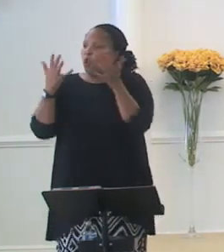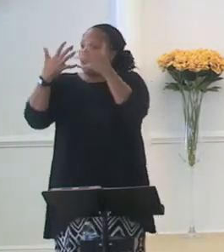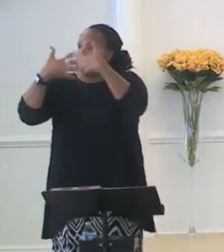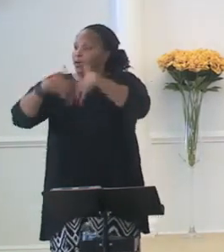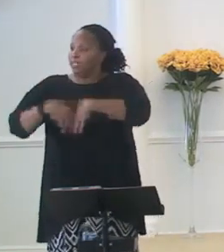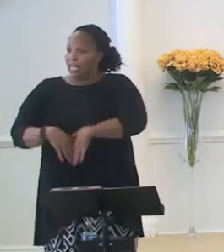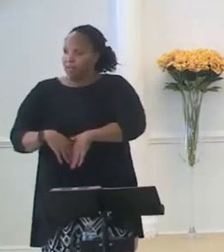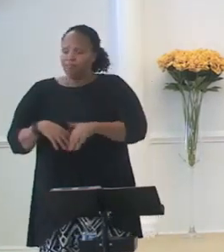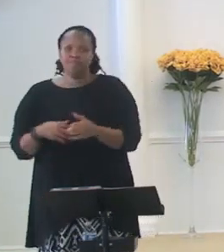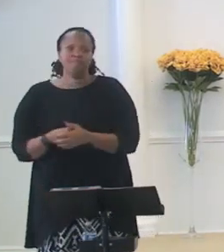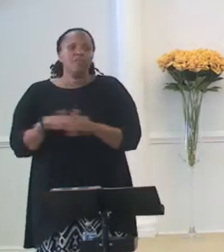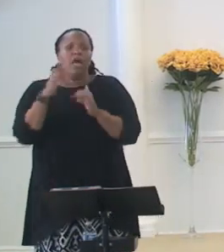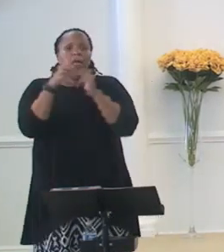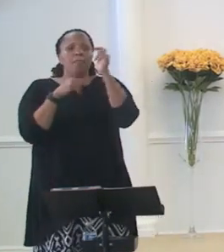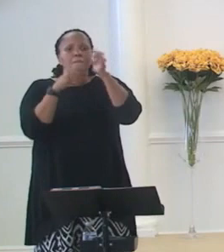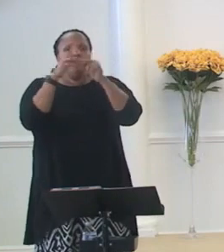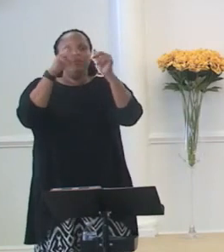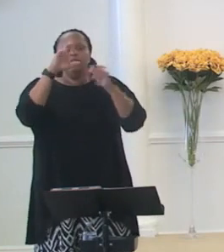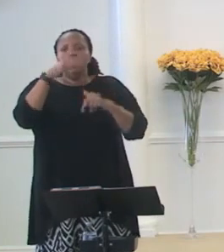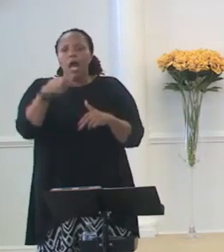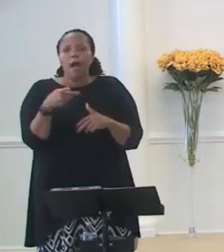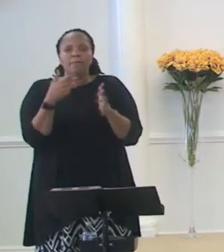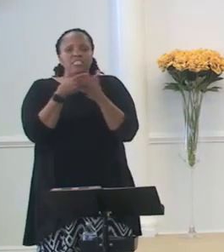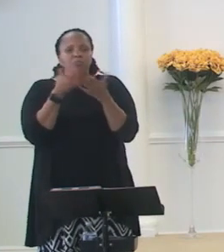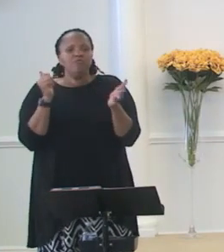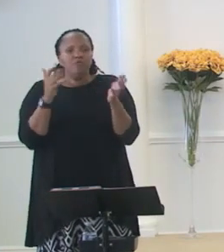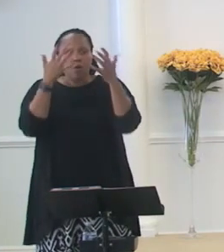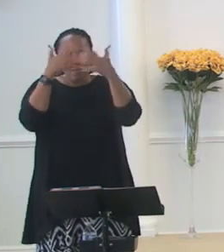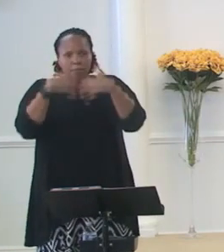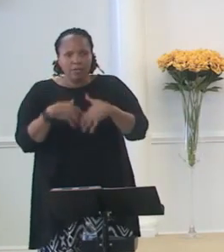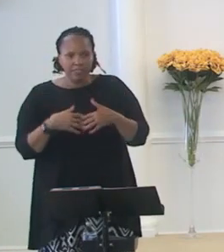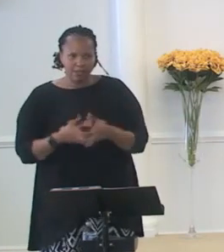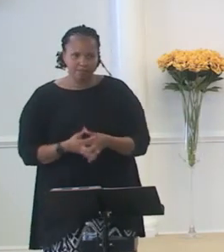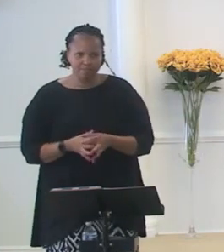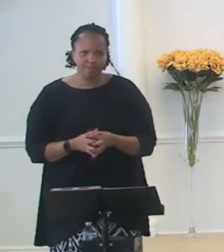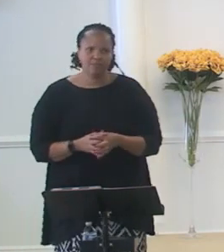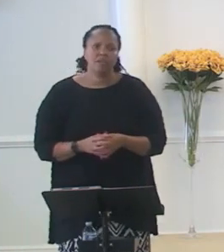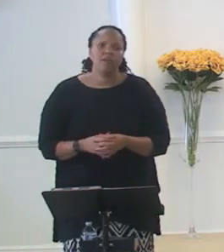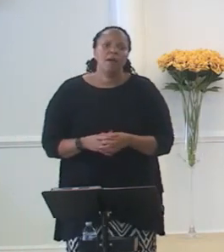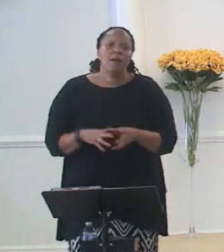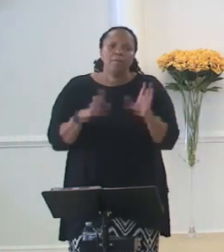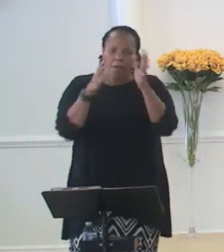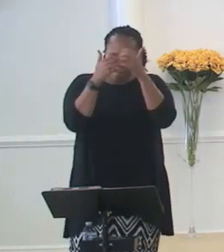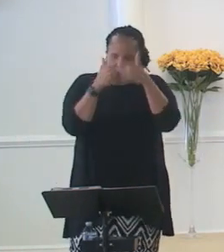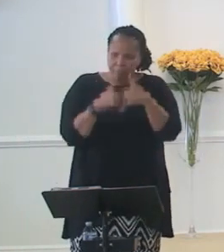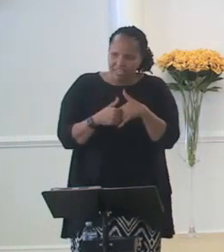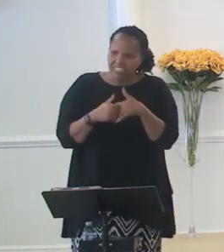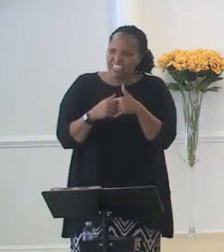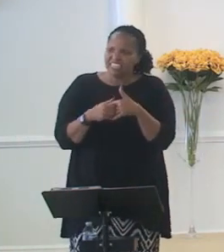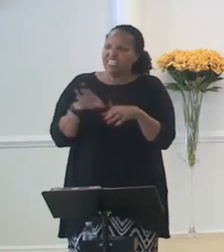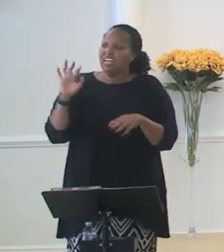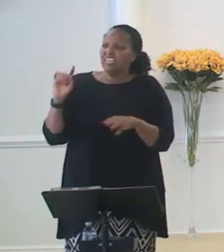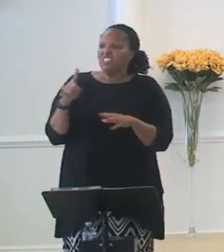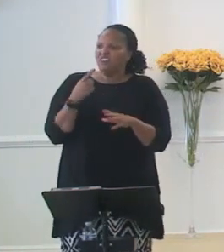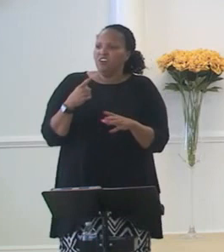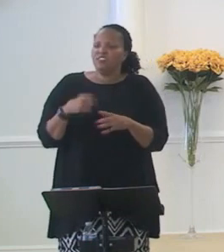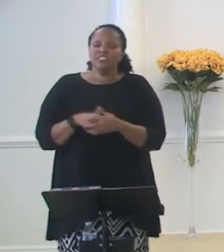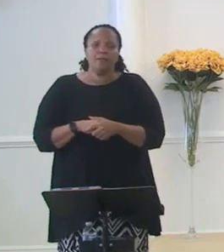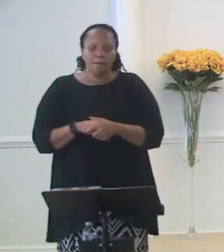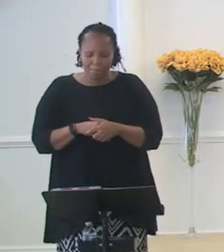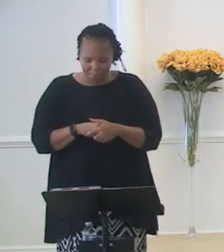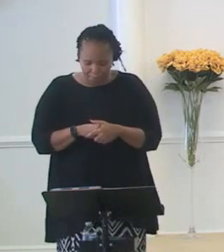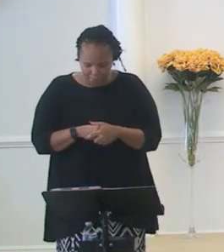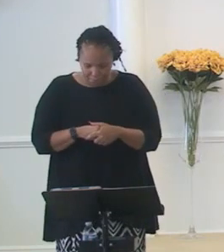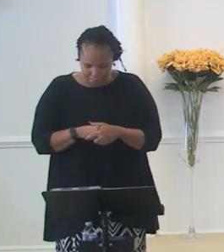down. The building up is prior to the breaking down. Yet breaking is arranged first in Solomon's